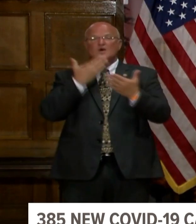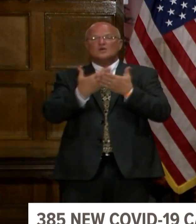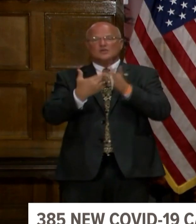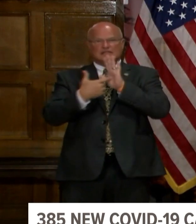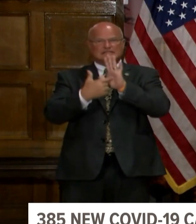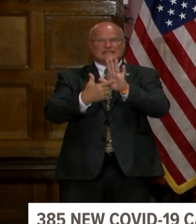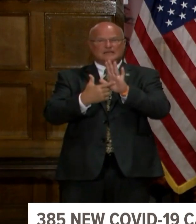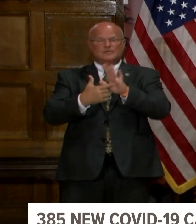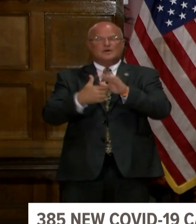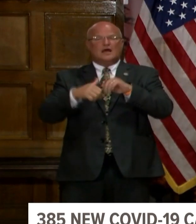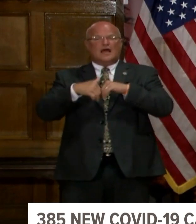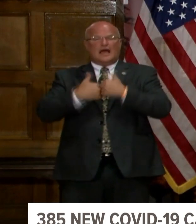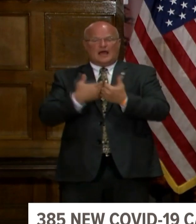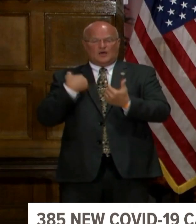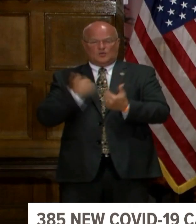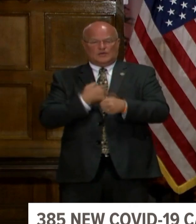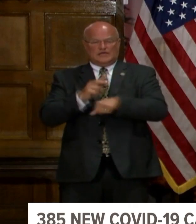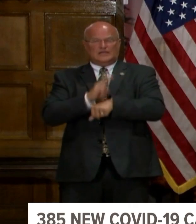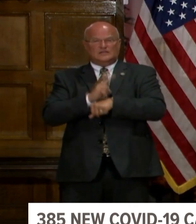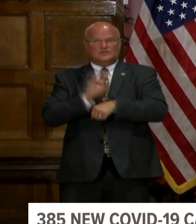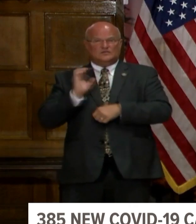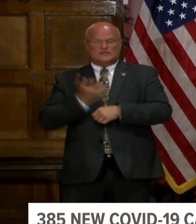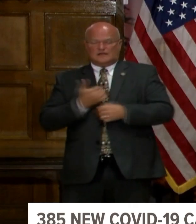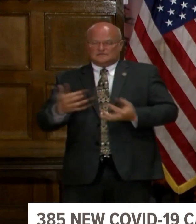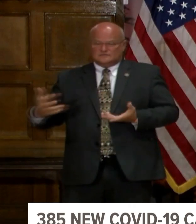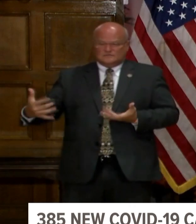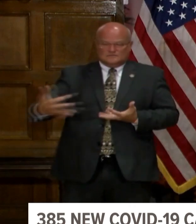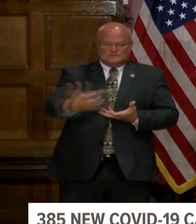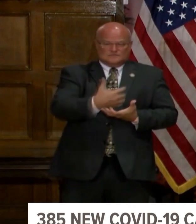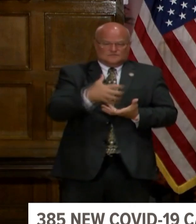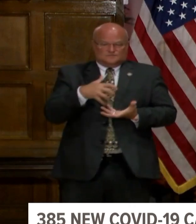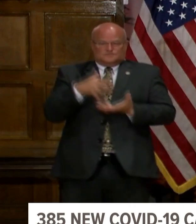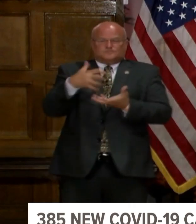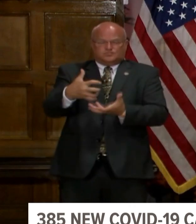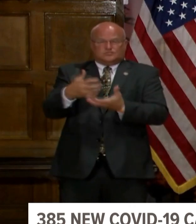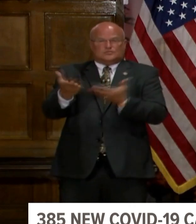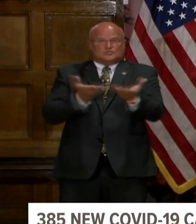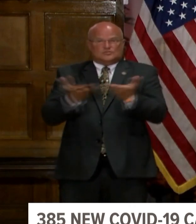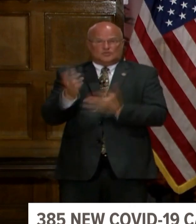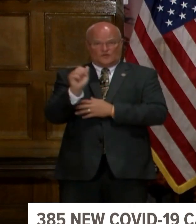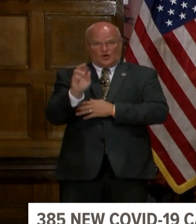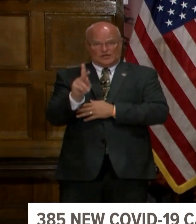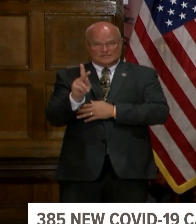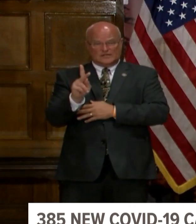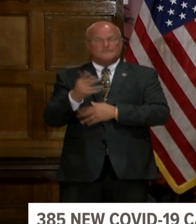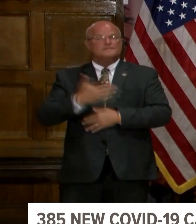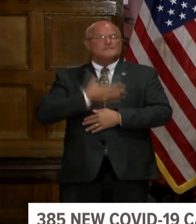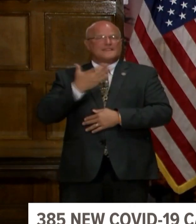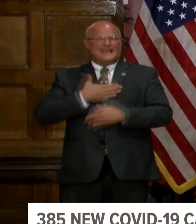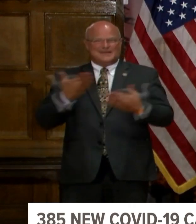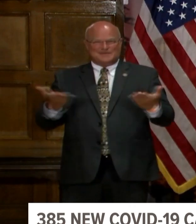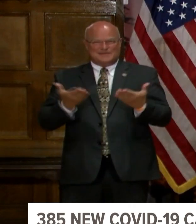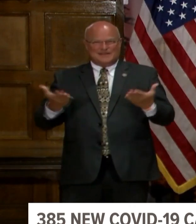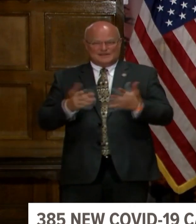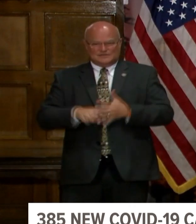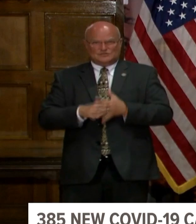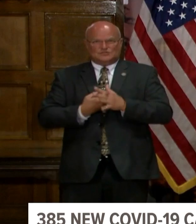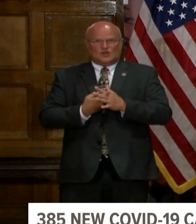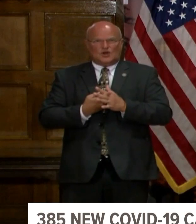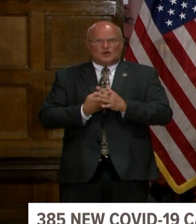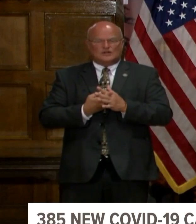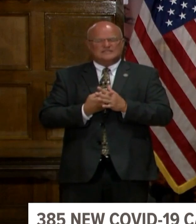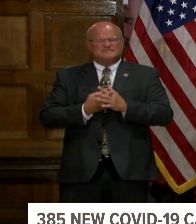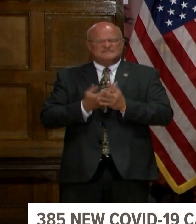of how we can use our collective resources to better serve the state of Arkansas. So I'm excited to be here and be a part of this. You know, this started several